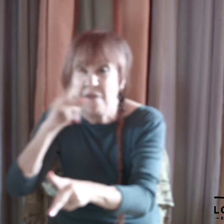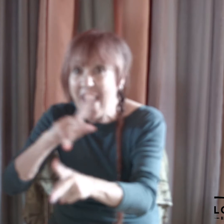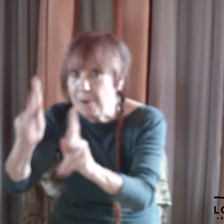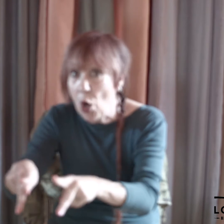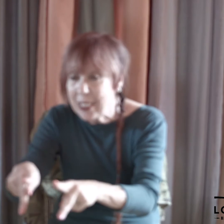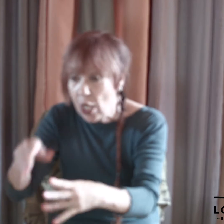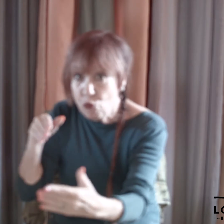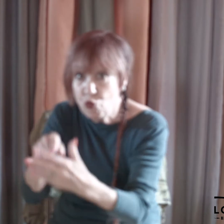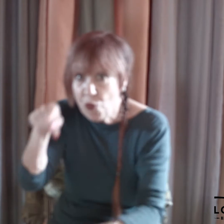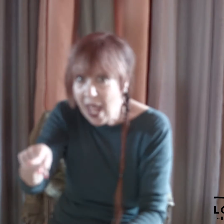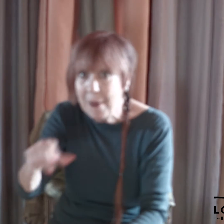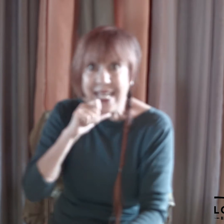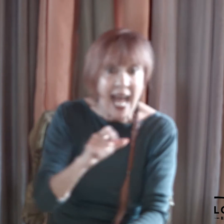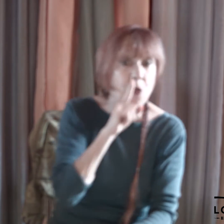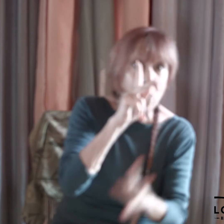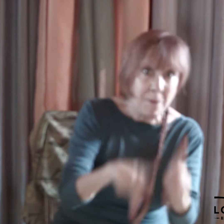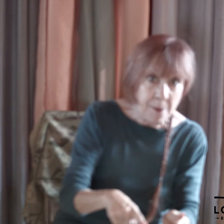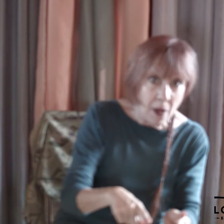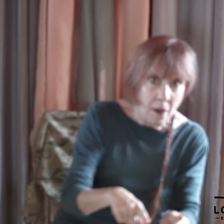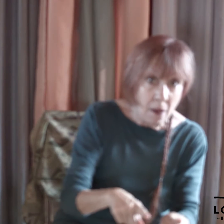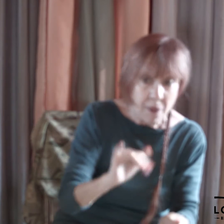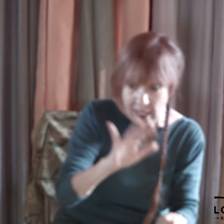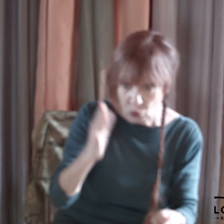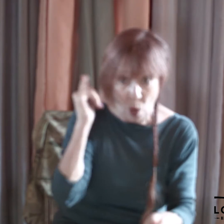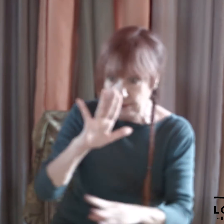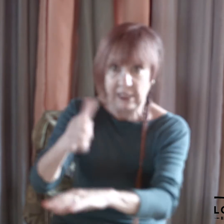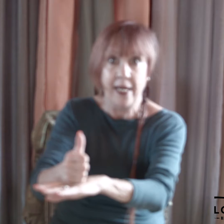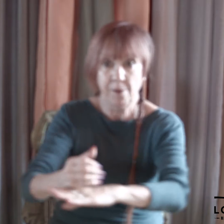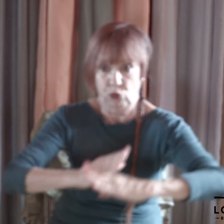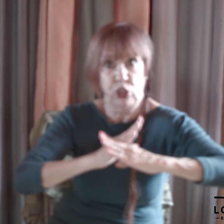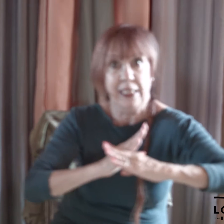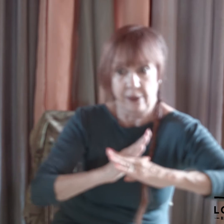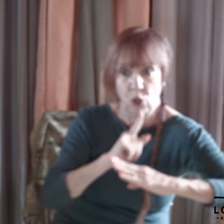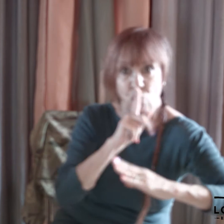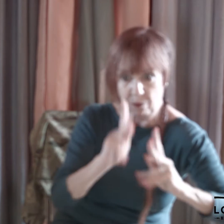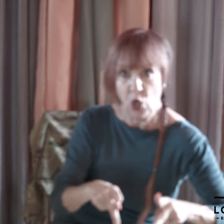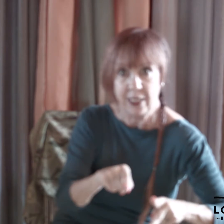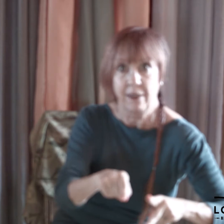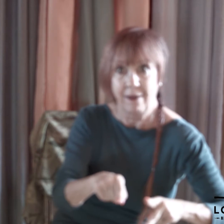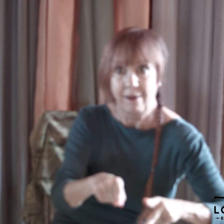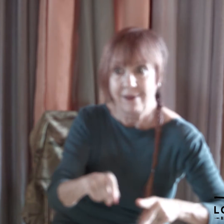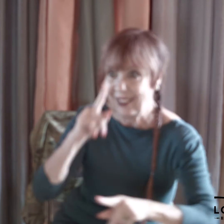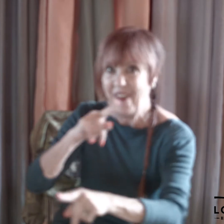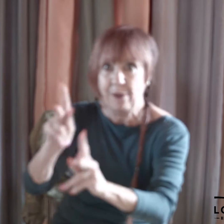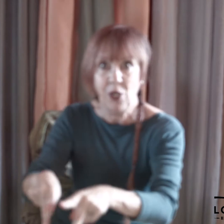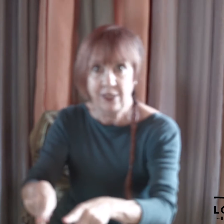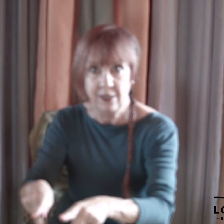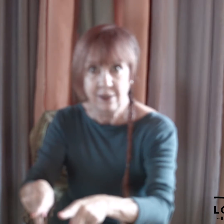run the corporation. That's why it was started. So in terms of government, what I would want people to understand